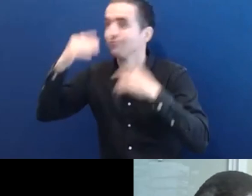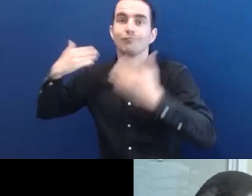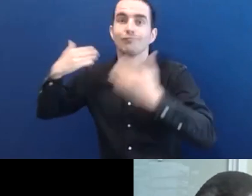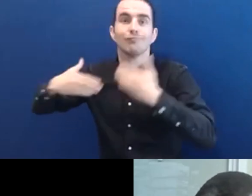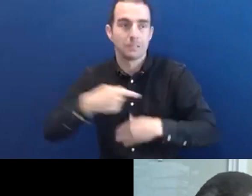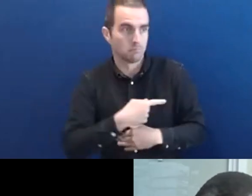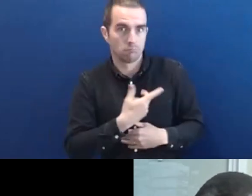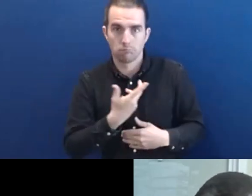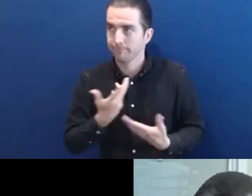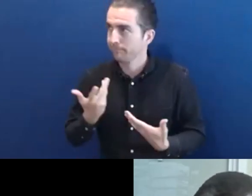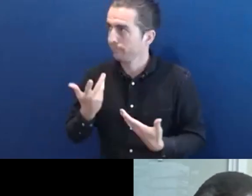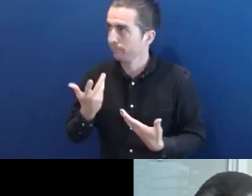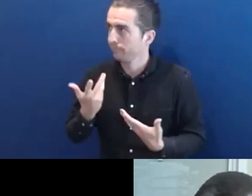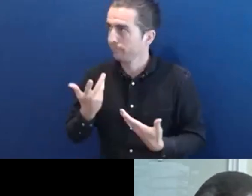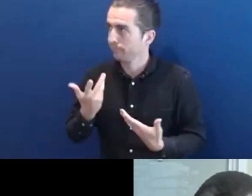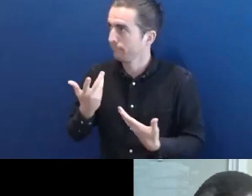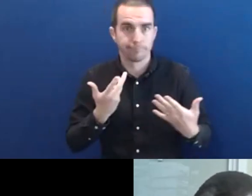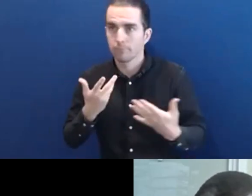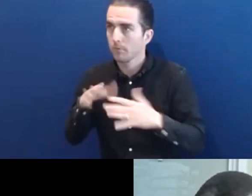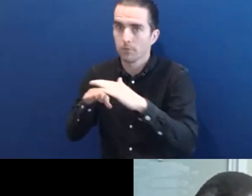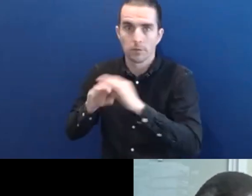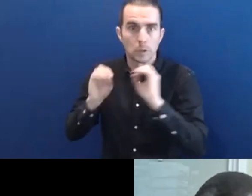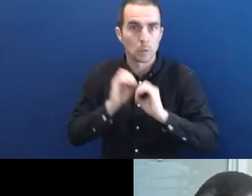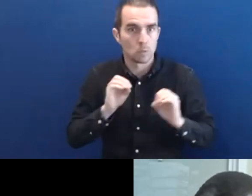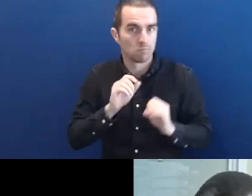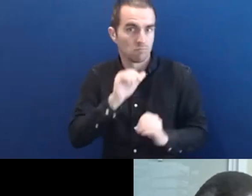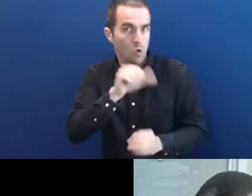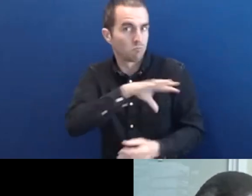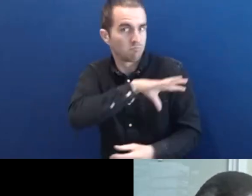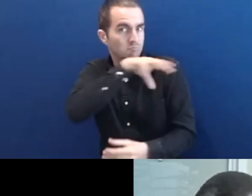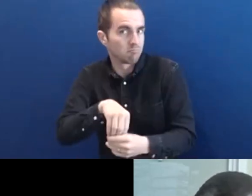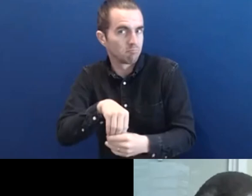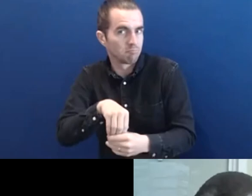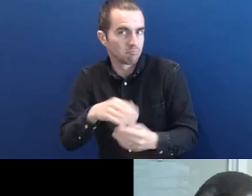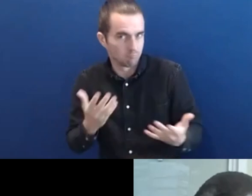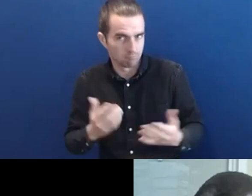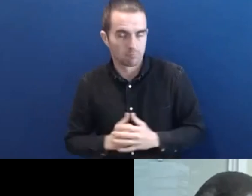because people may see that people with disabilities